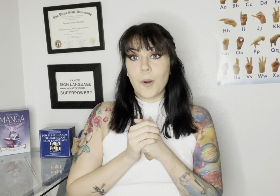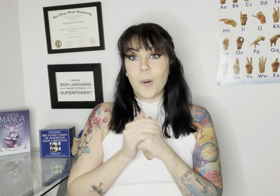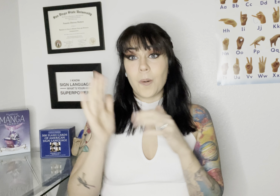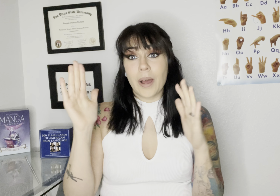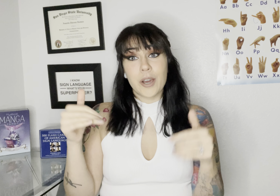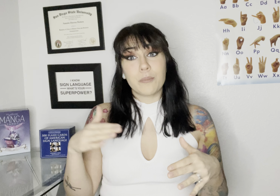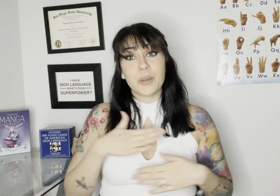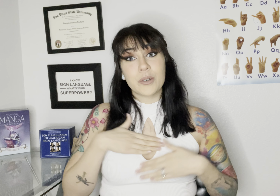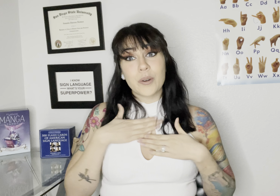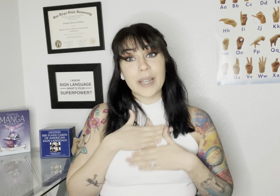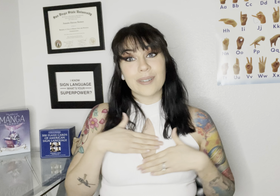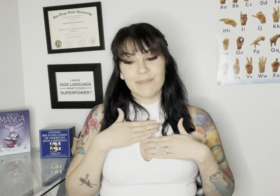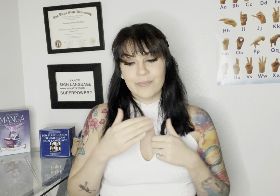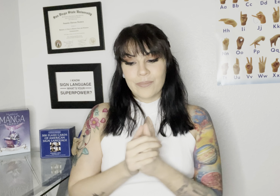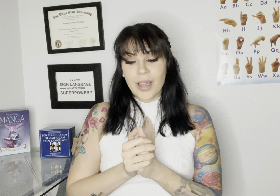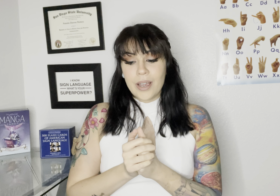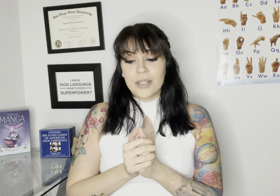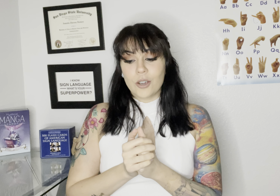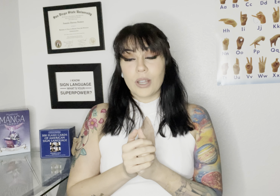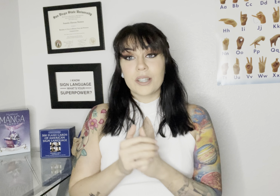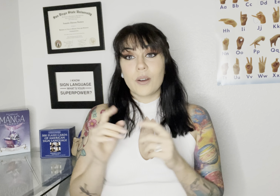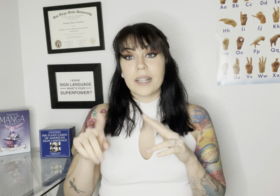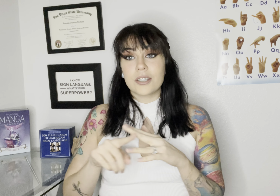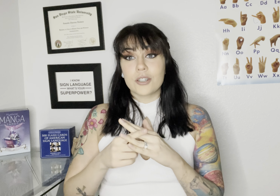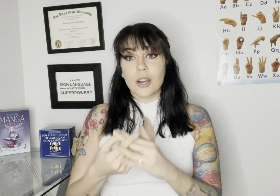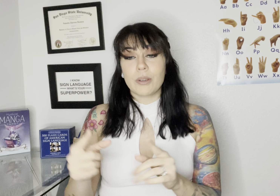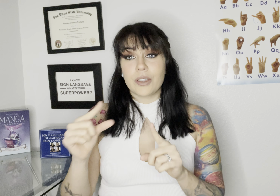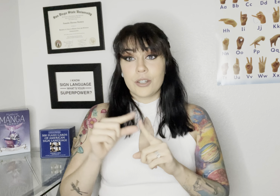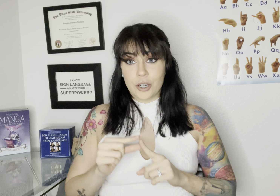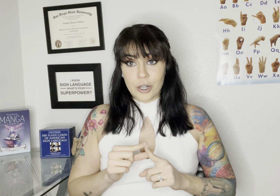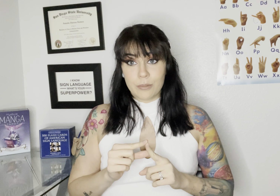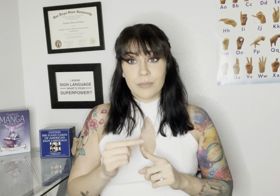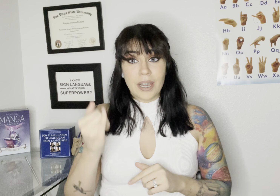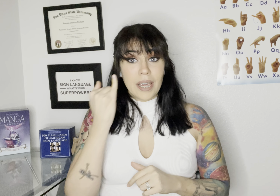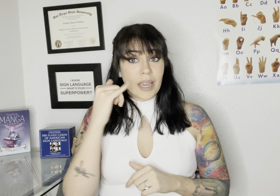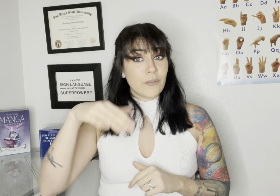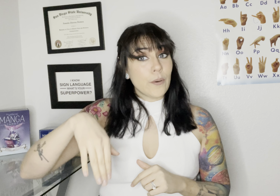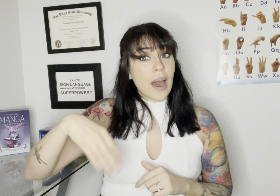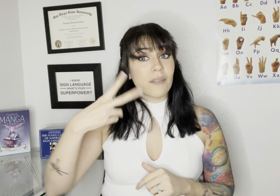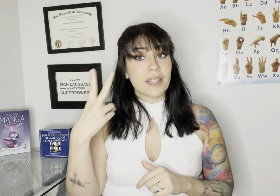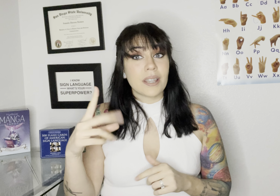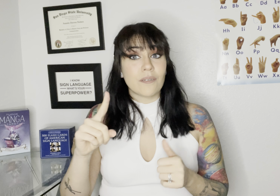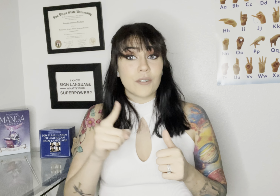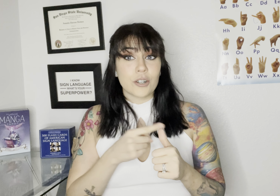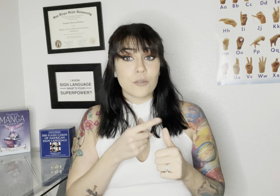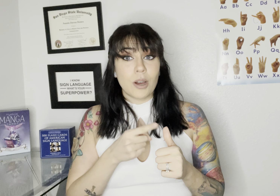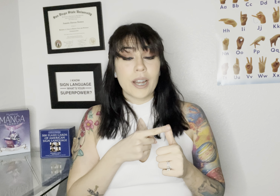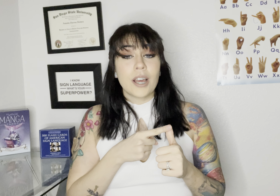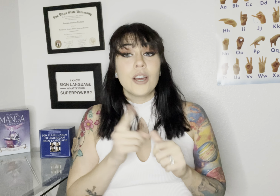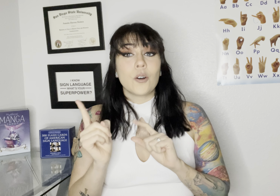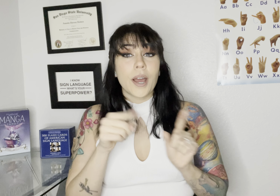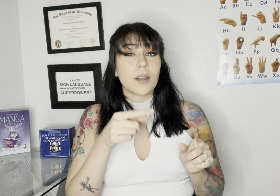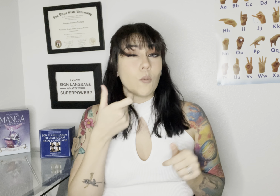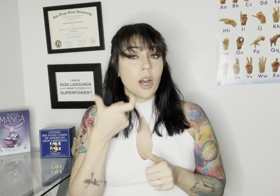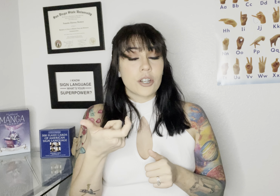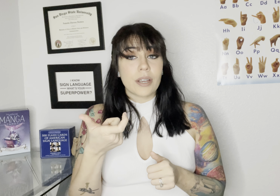so I hope you enjoy. So let's go ahead and start with the terms. If you haven't seen the first one, go ahead and watch it